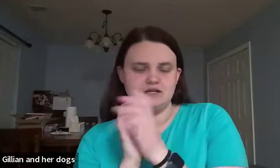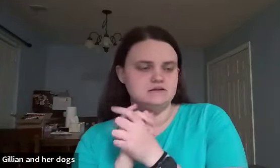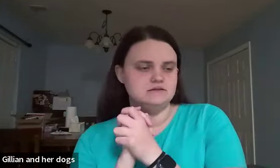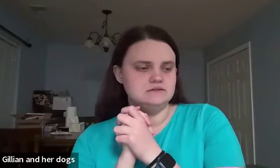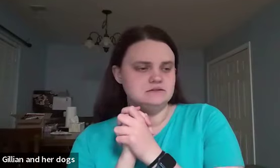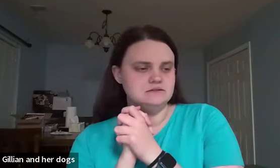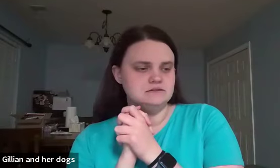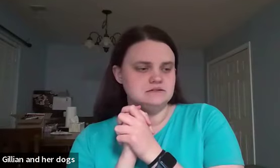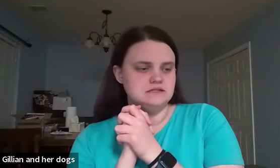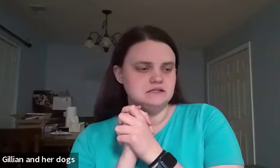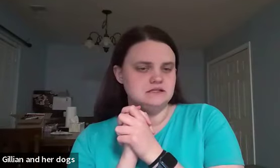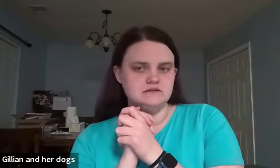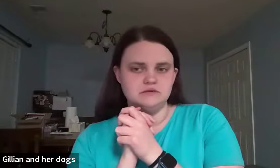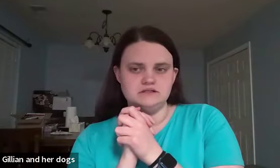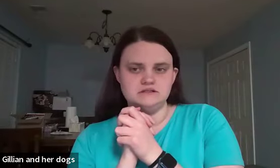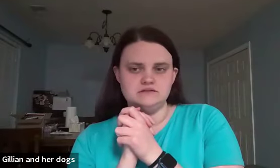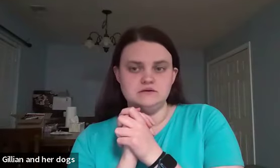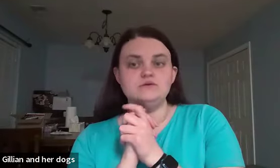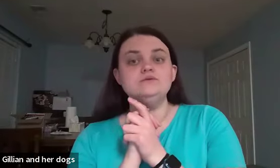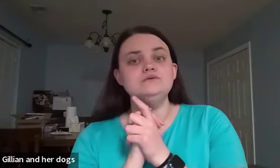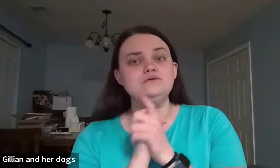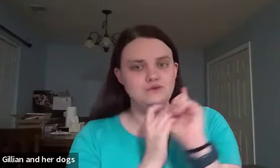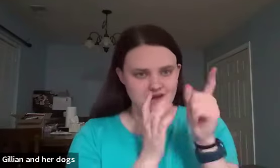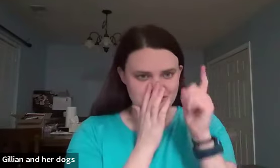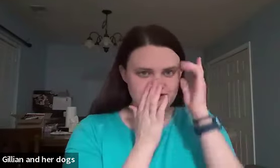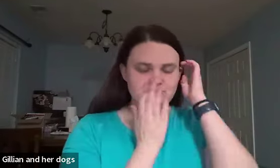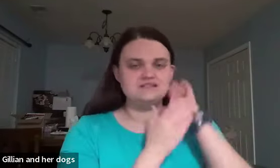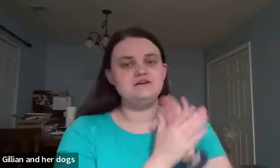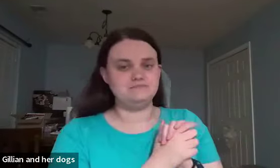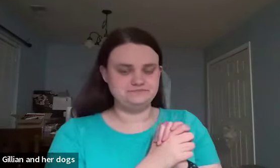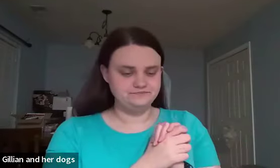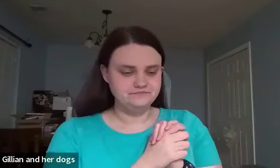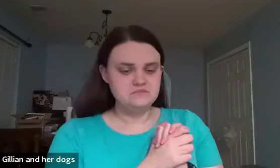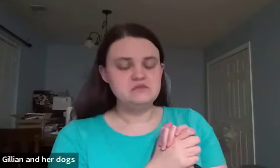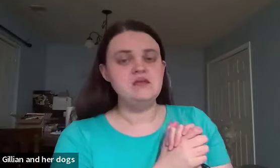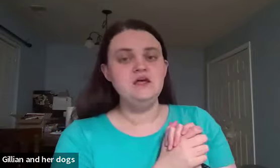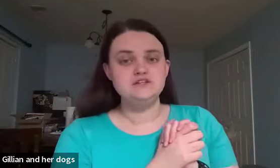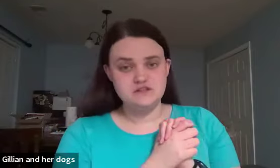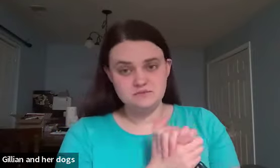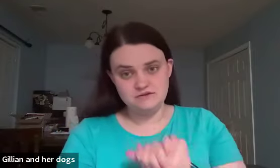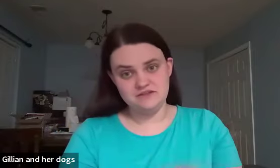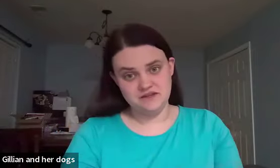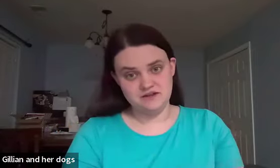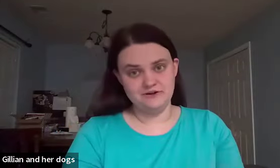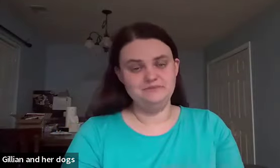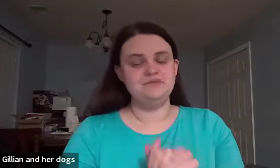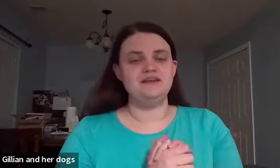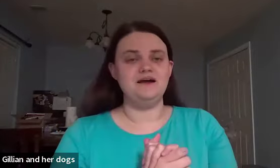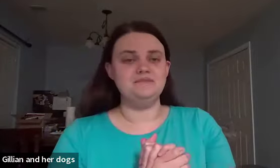specific. Any other places? Ooh, okay, those are good ones. Okay. So the movie theater